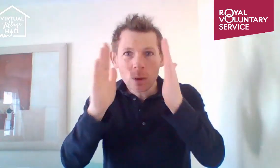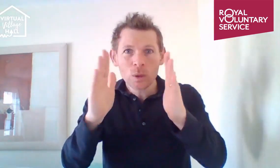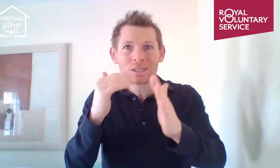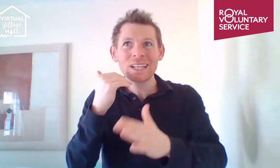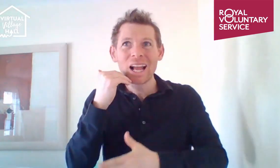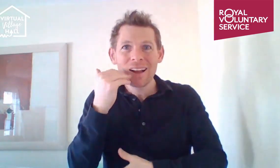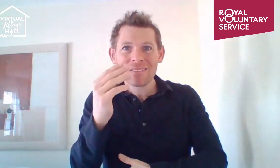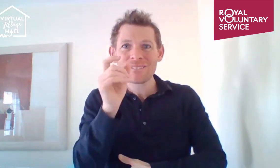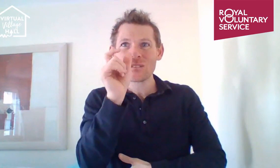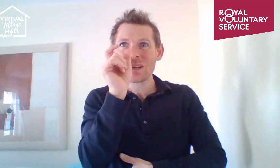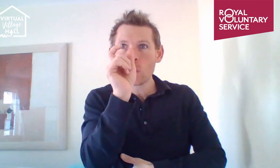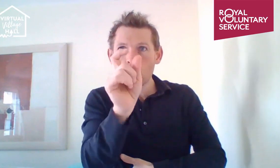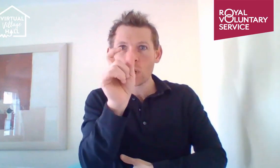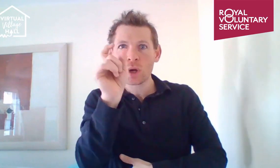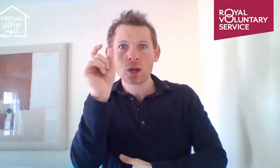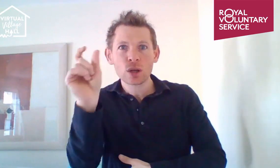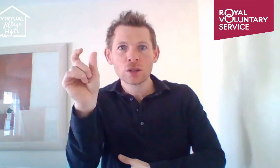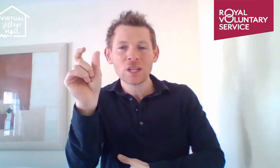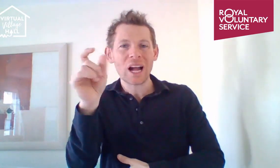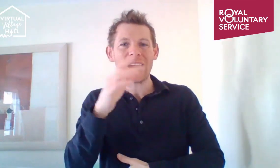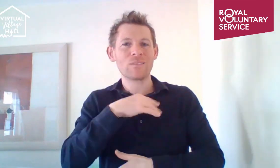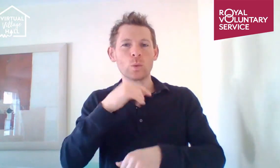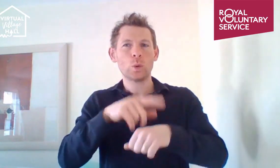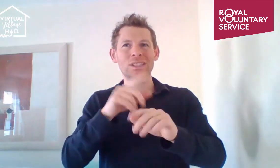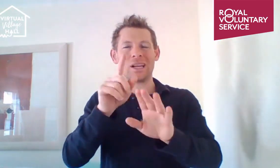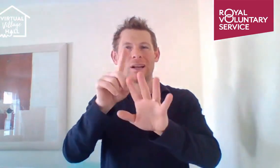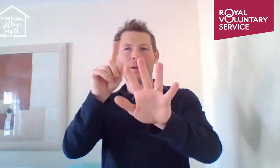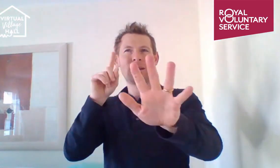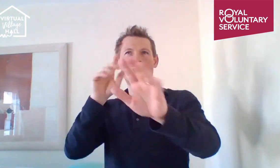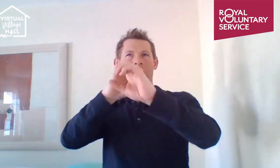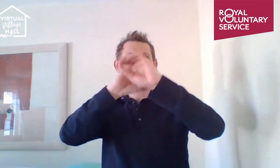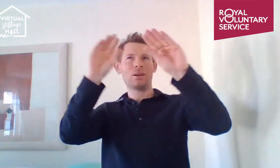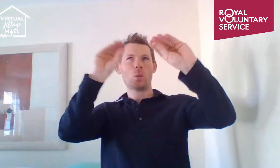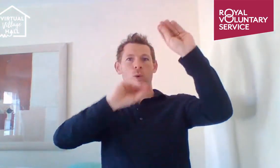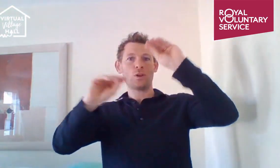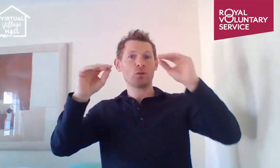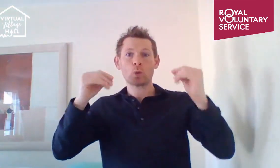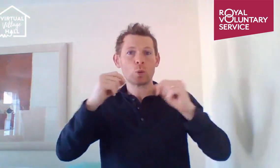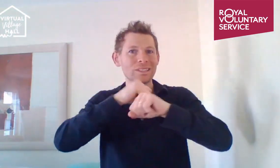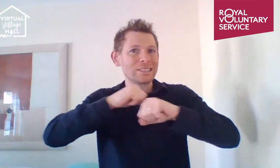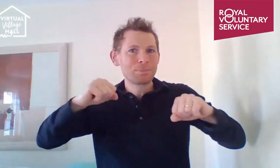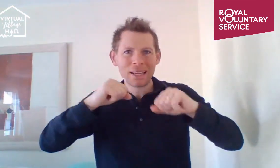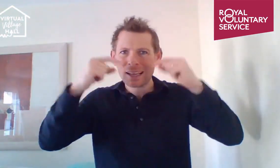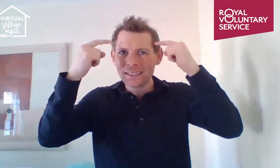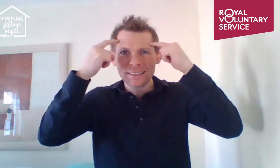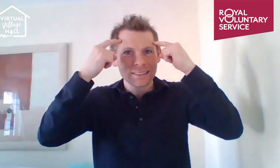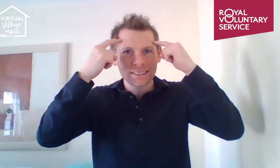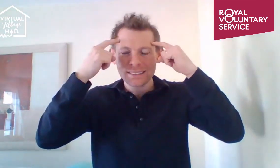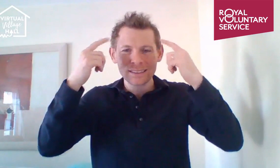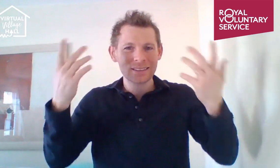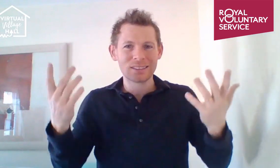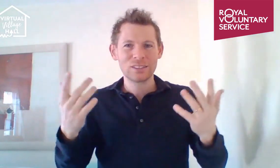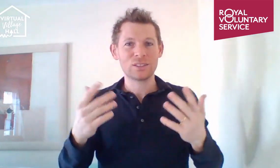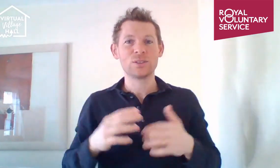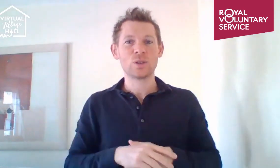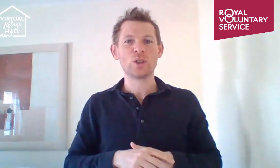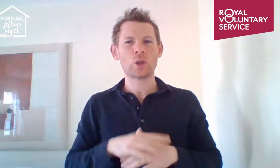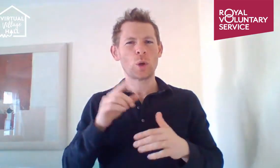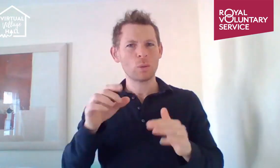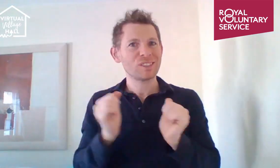so focused on the words and the words that were being said. I had no time to take myself back and actually work out what the meaning was to